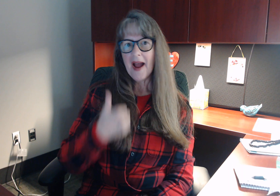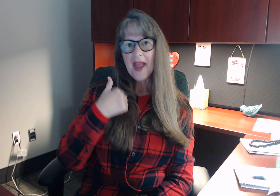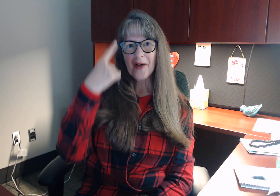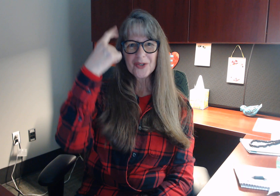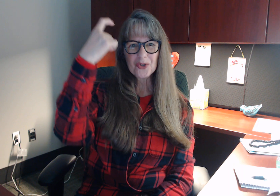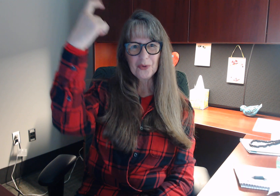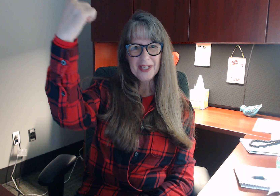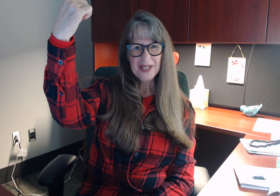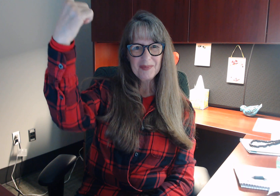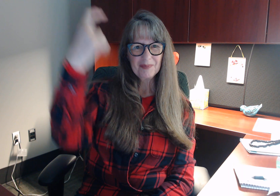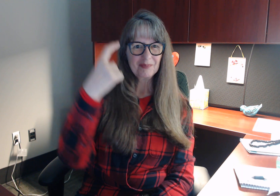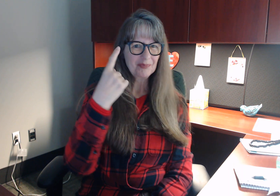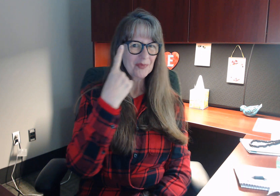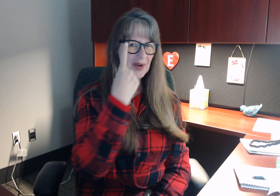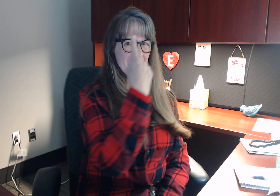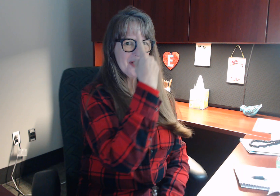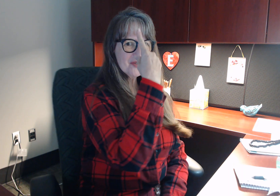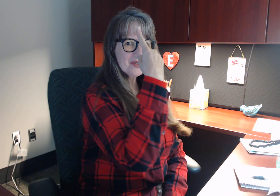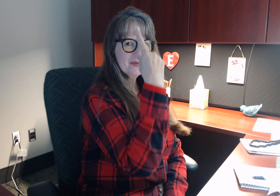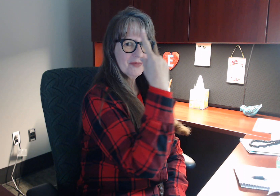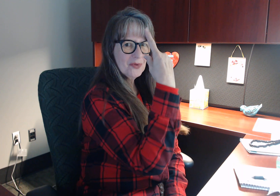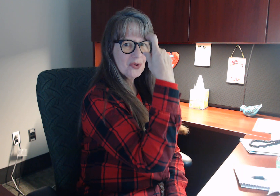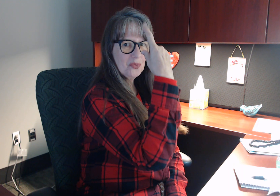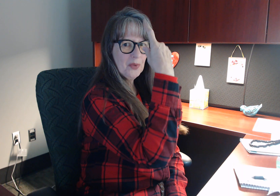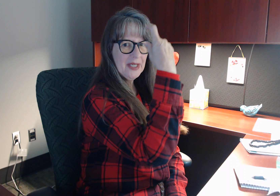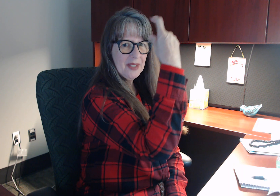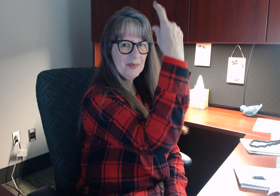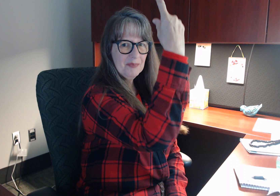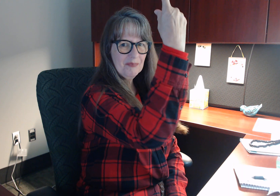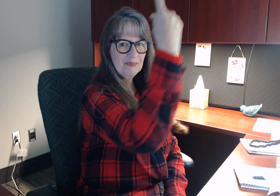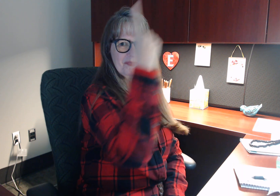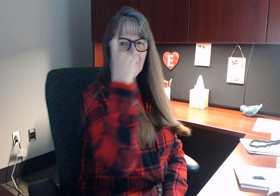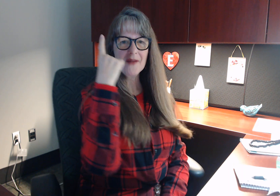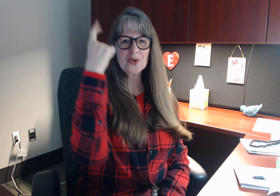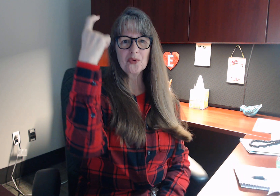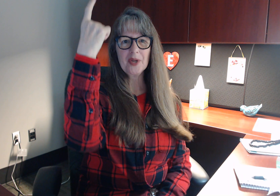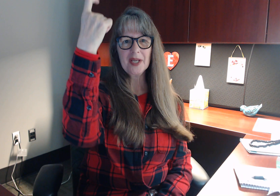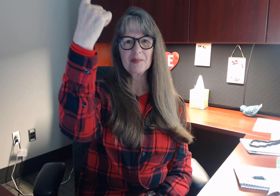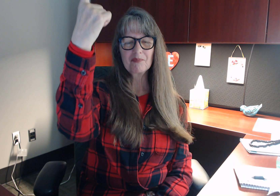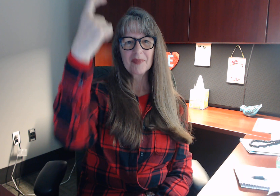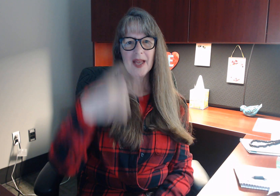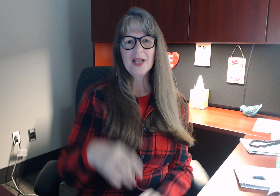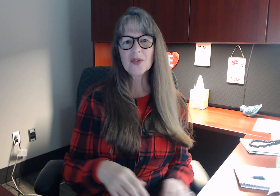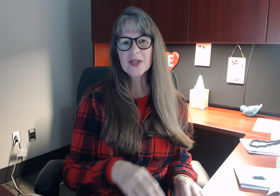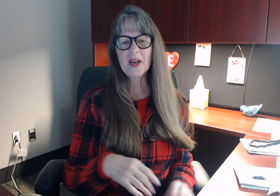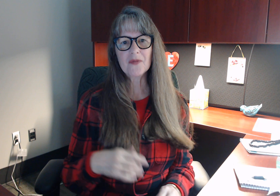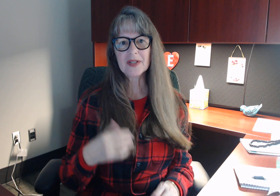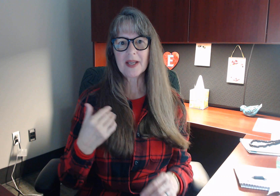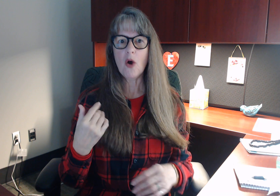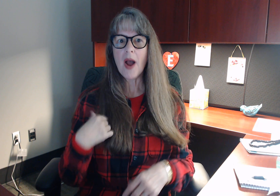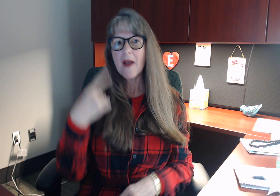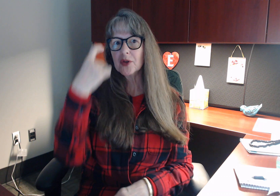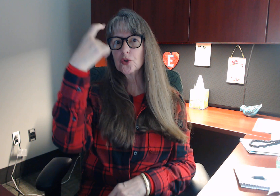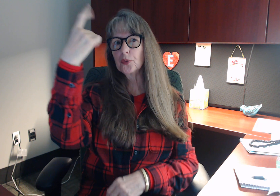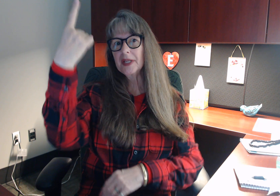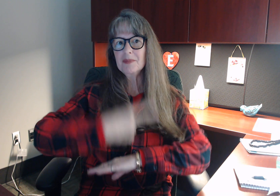have a dream, right? Here's dream. I have a dream. And so that's kind of fun. It's like, oh, I have a dream